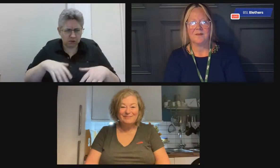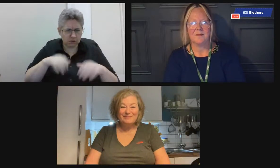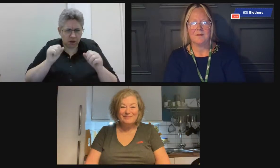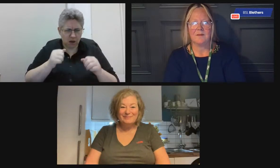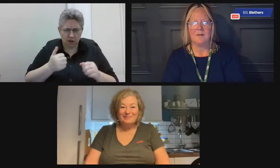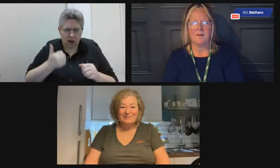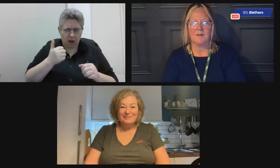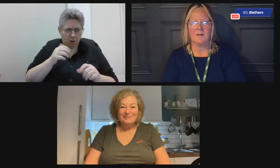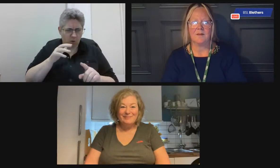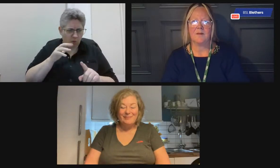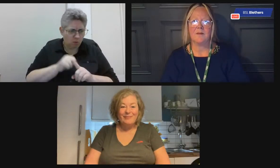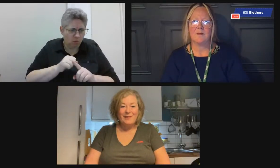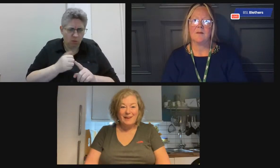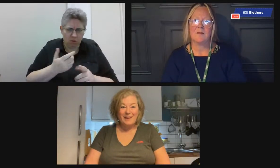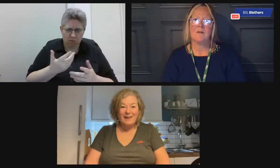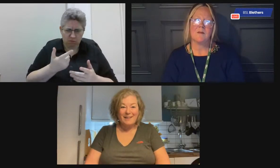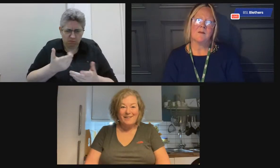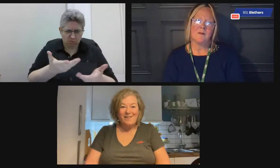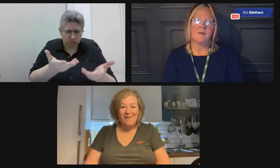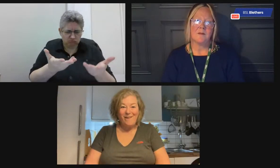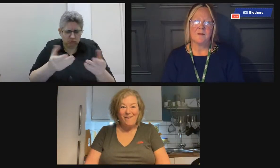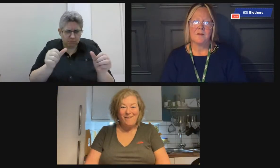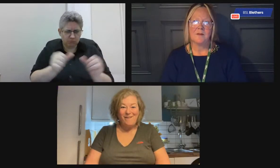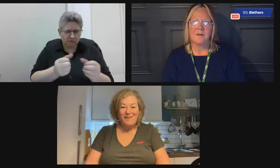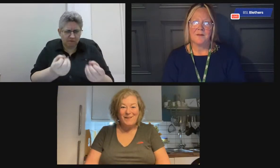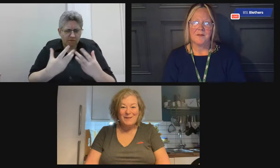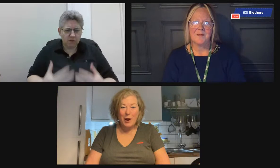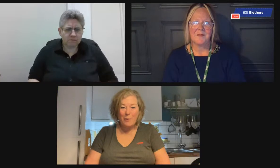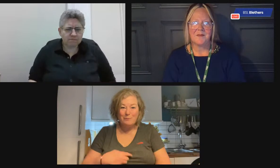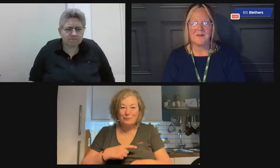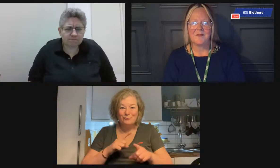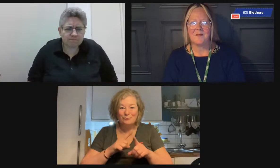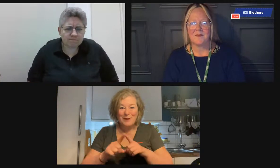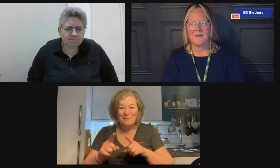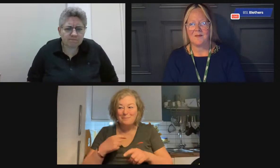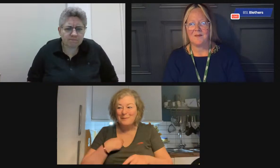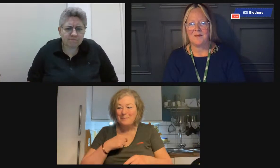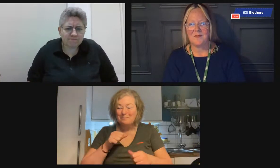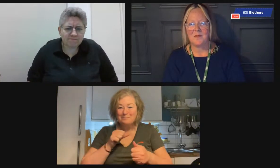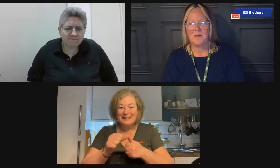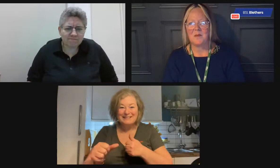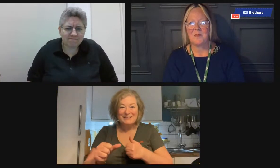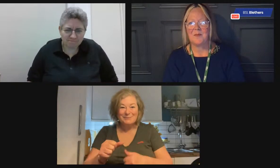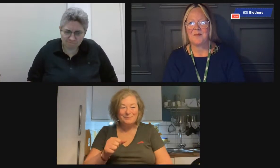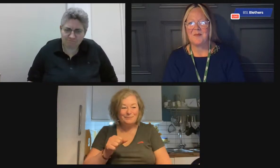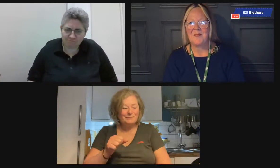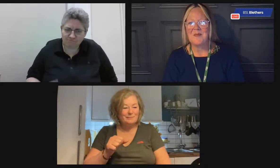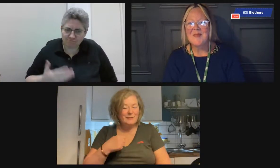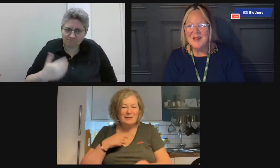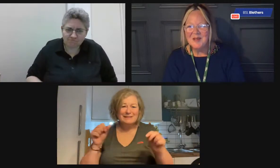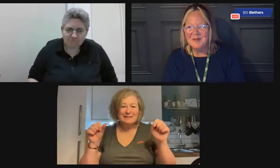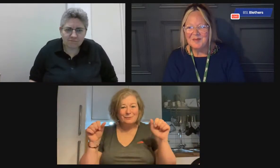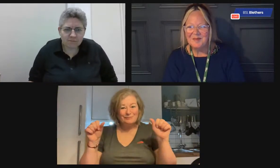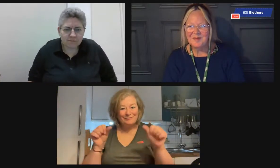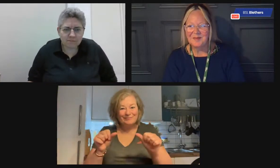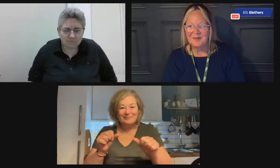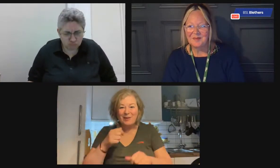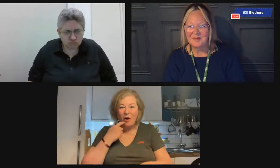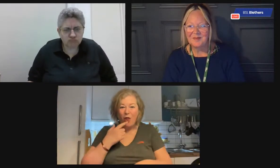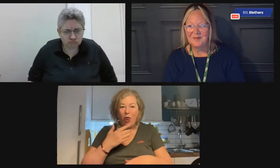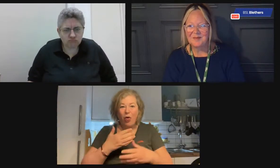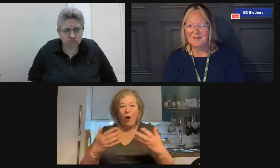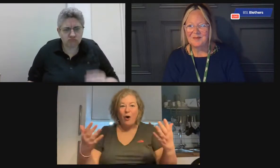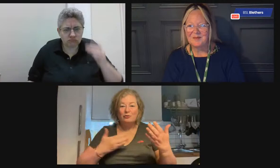I'm sorry you've been through the experience of cancer. Could you take us back and tell us how it started?